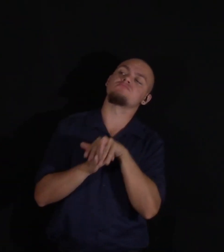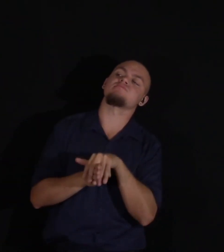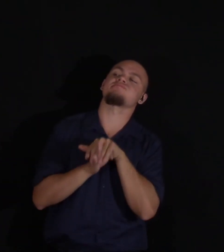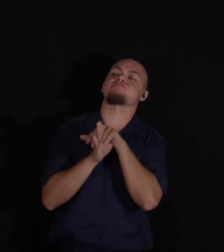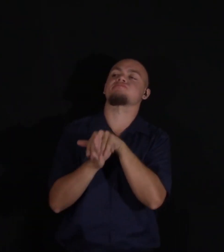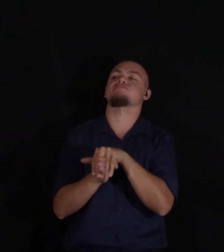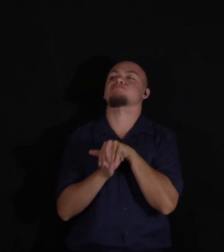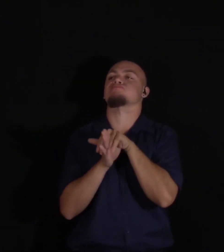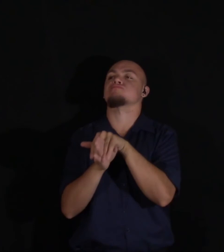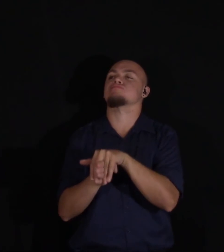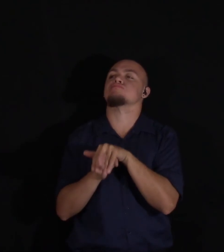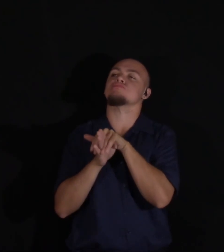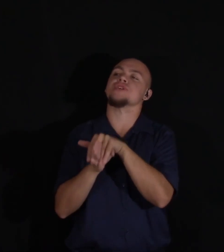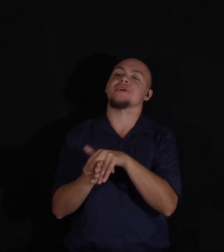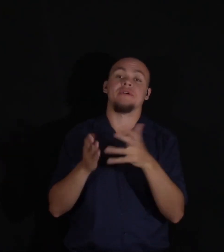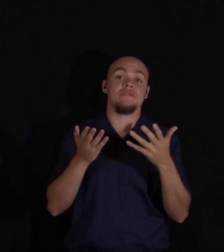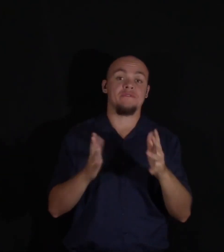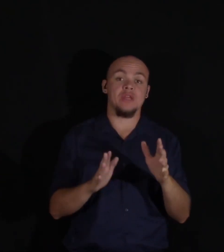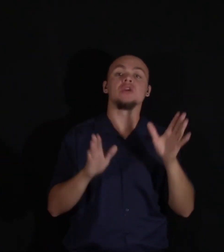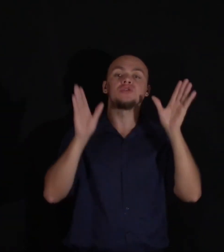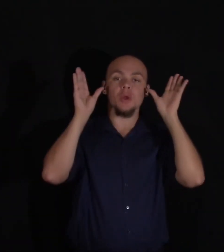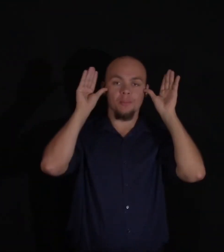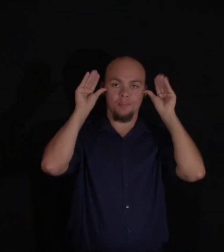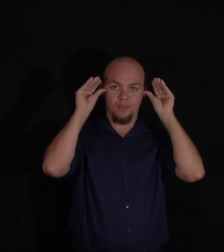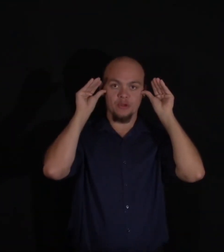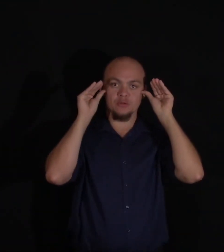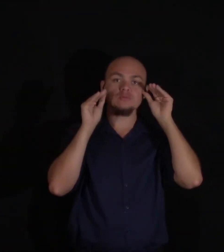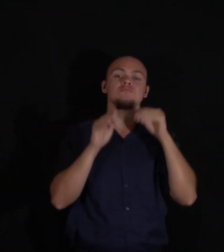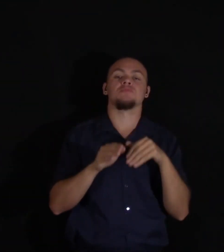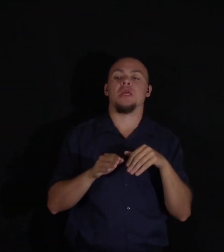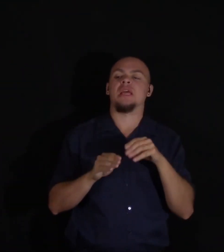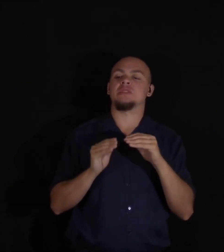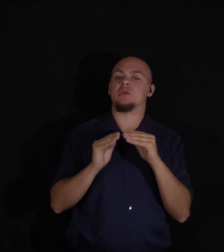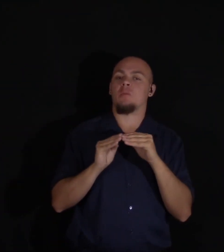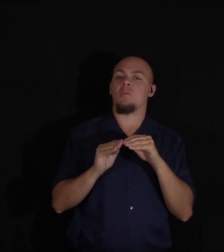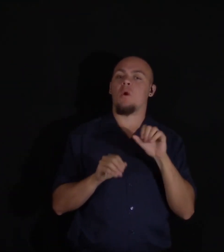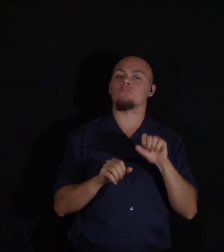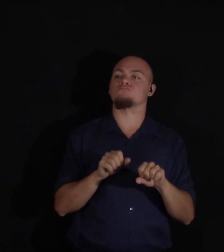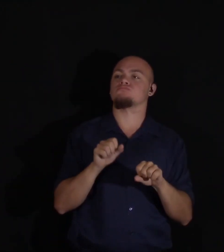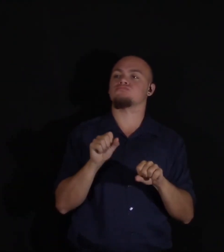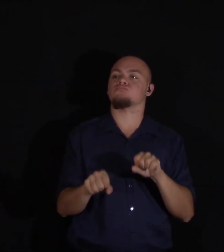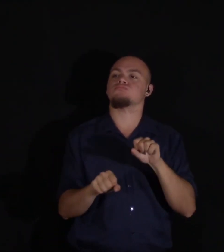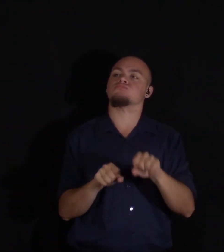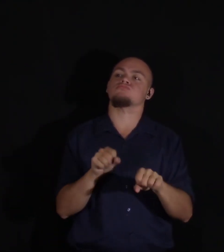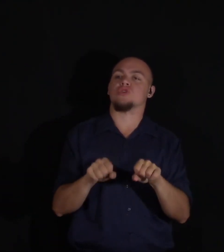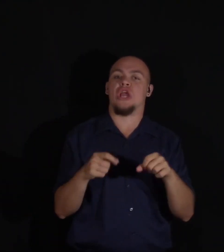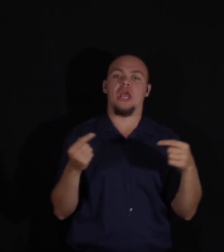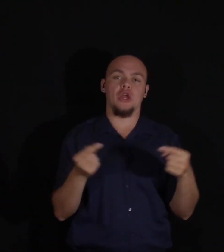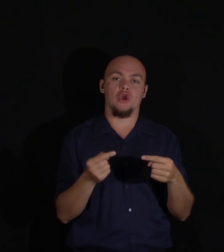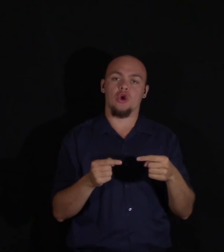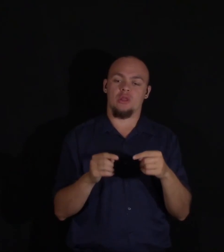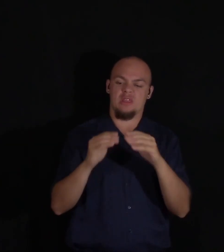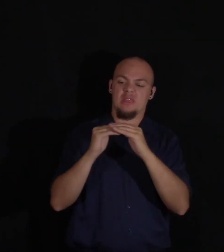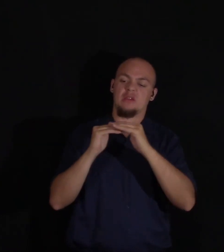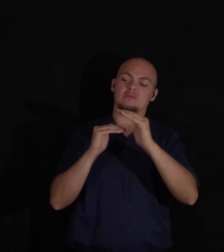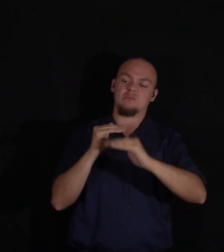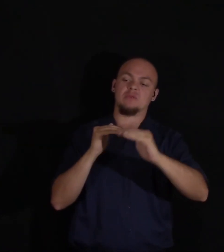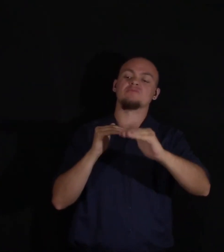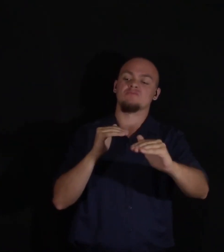afterwards hired a mule, as the more sure-footed and least liable to receive injury on these rugged roads. The